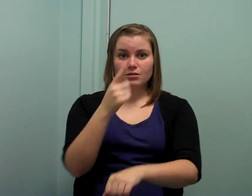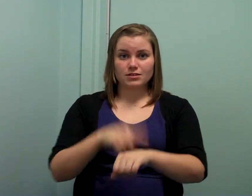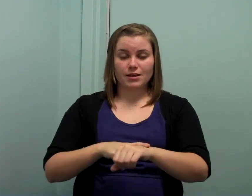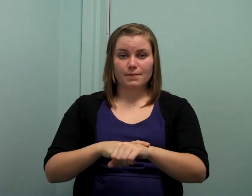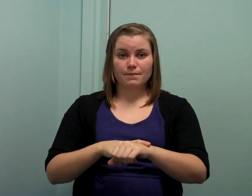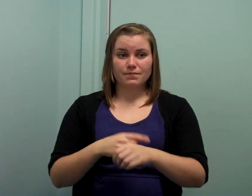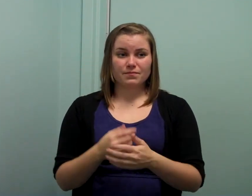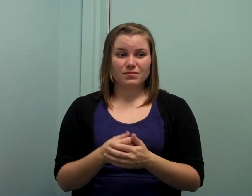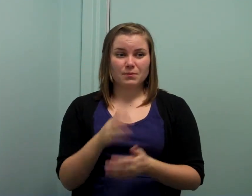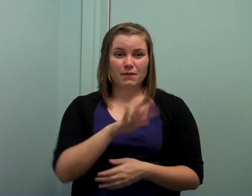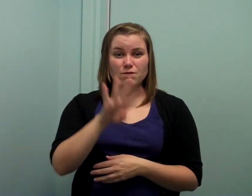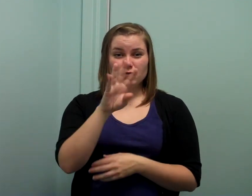40 years.